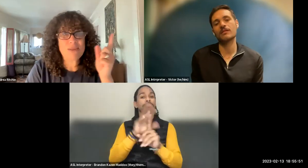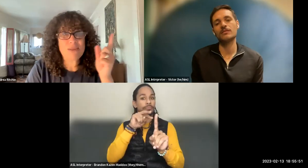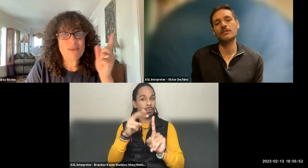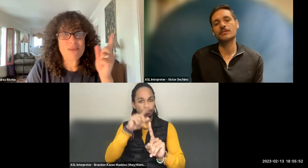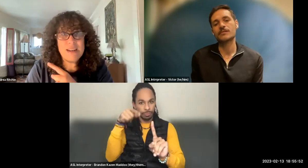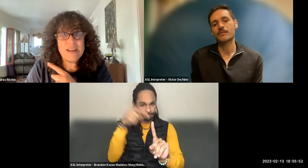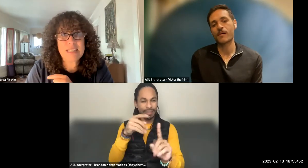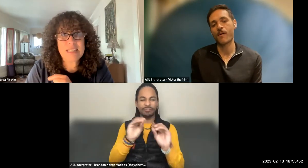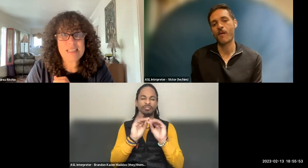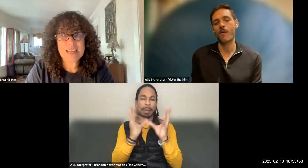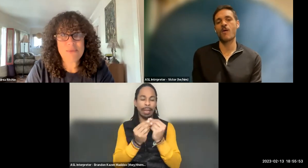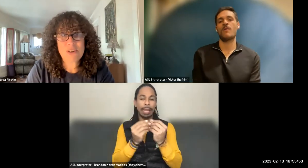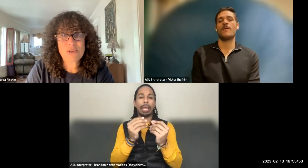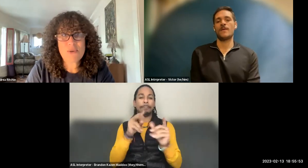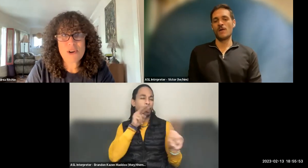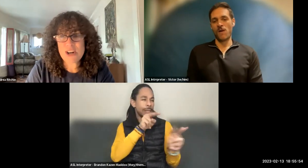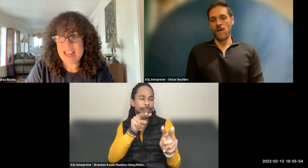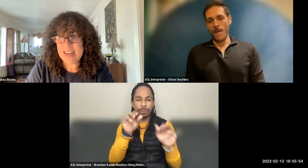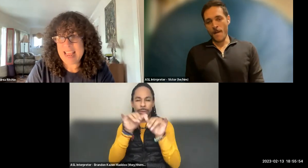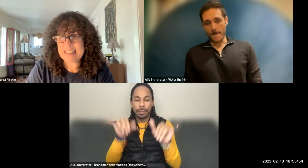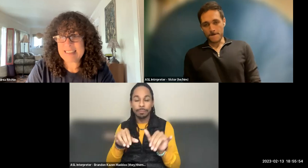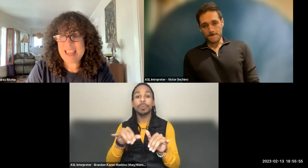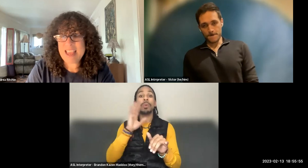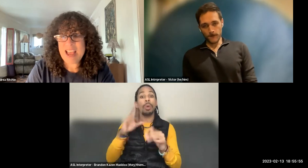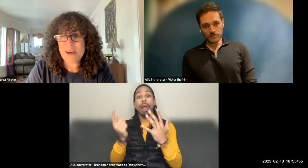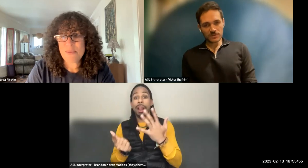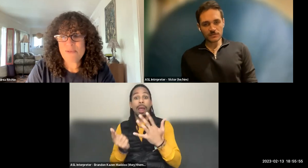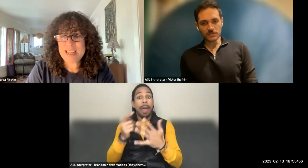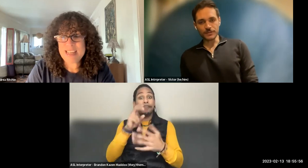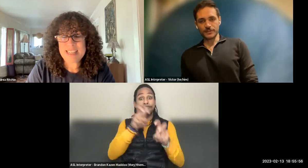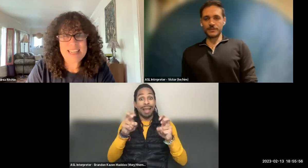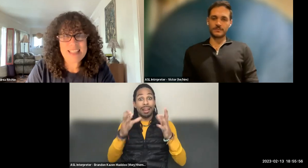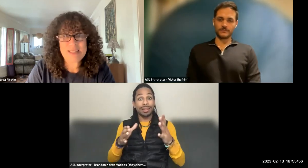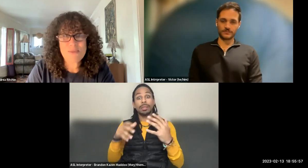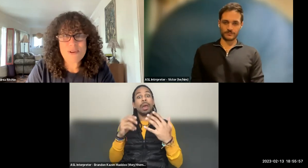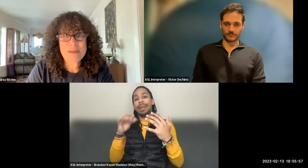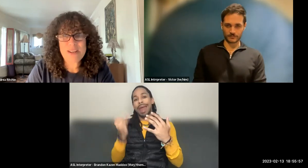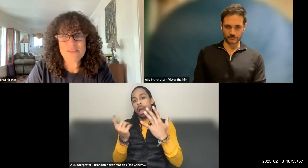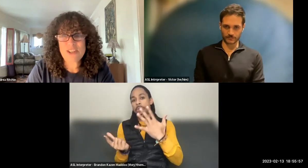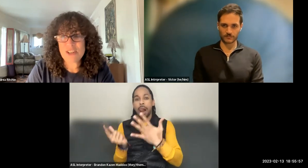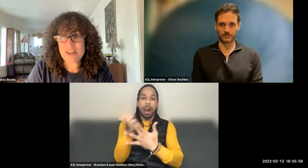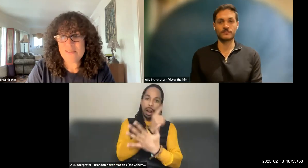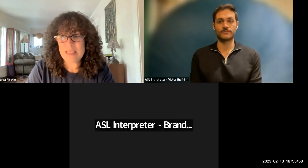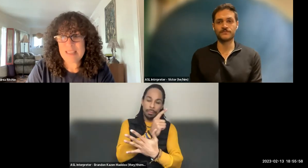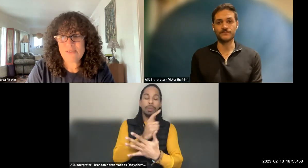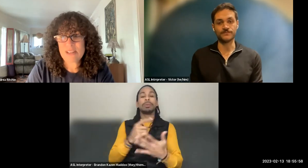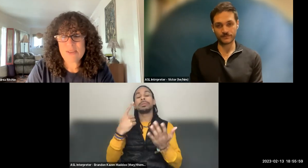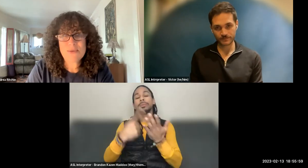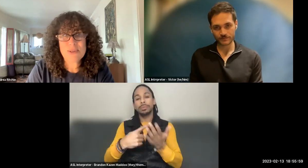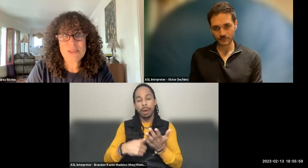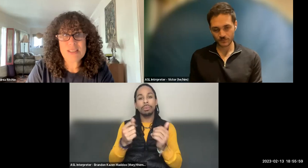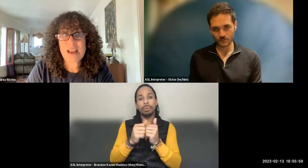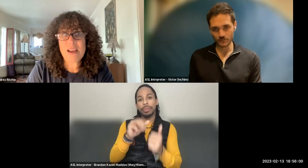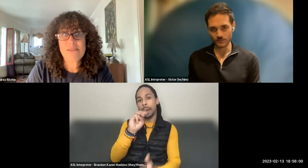go back through the panelists in reversed order and ask Maria to tell us more about your vision of